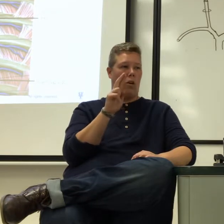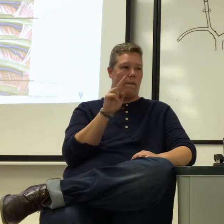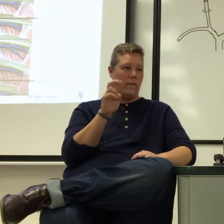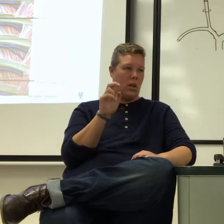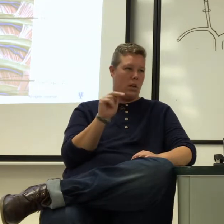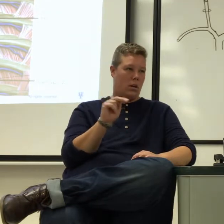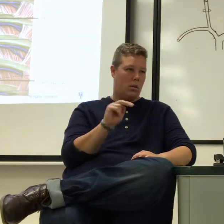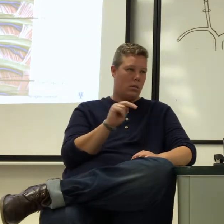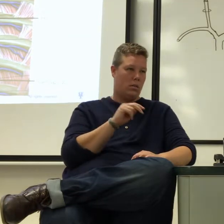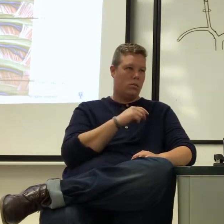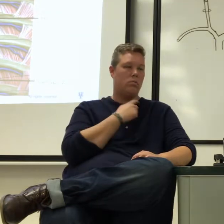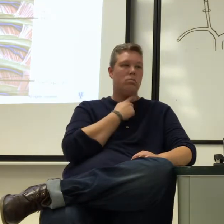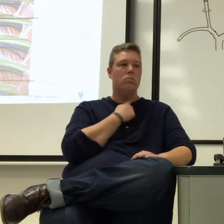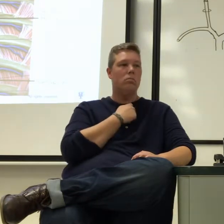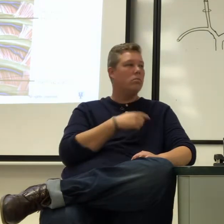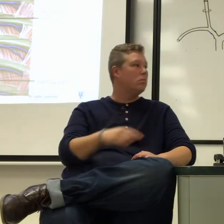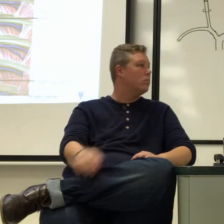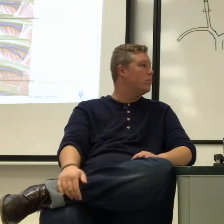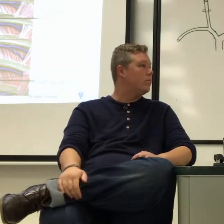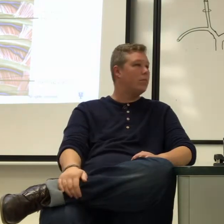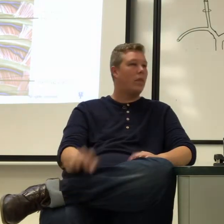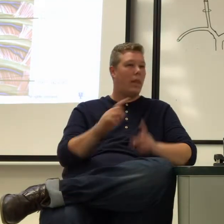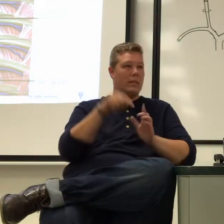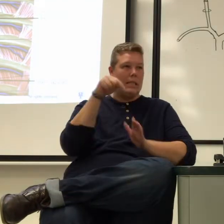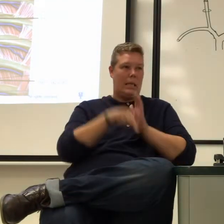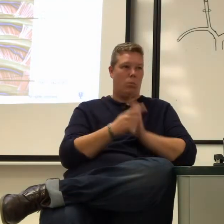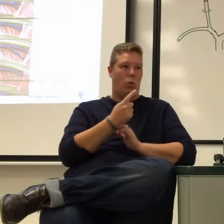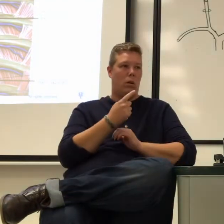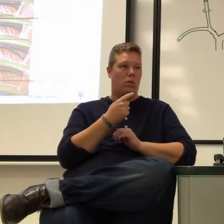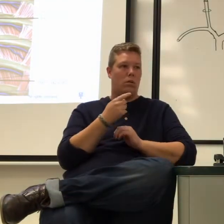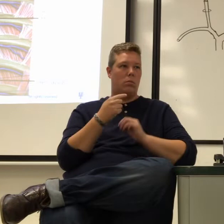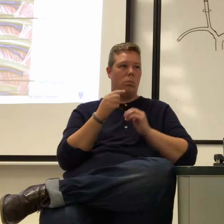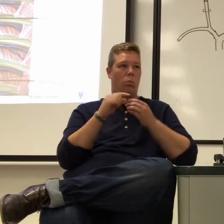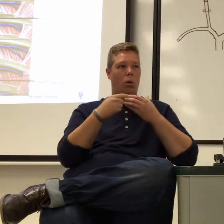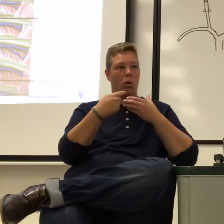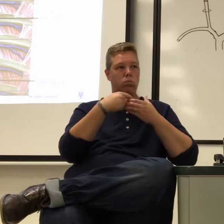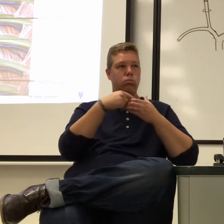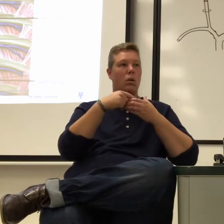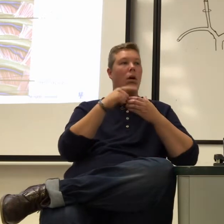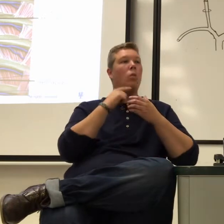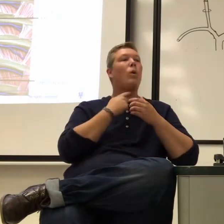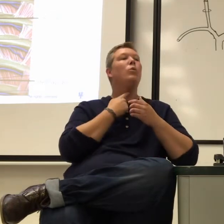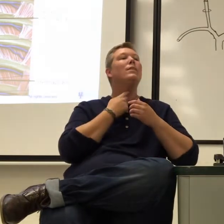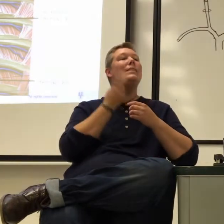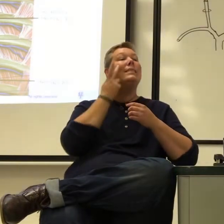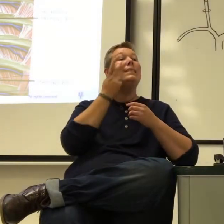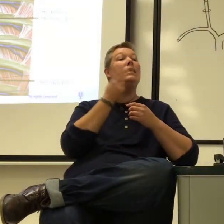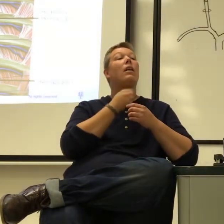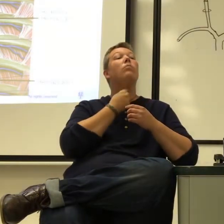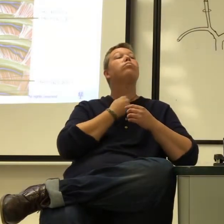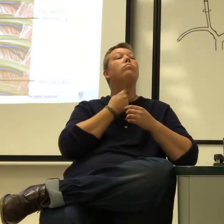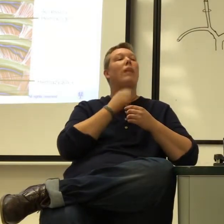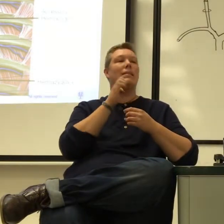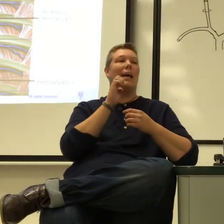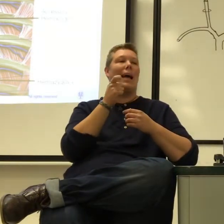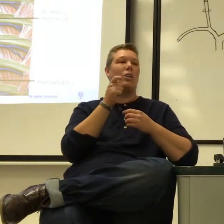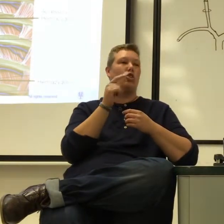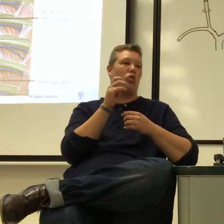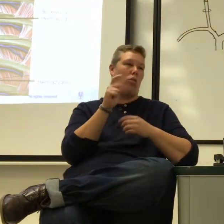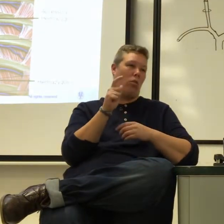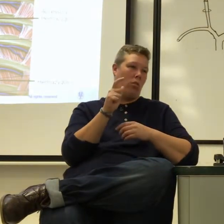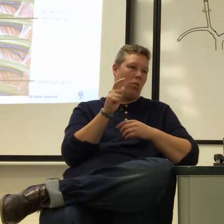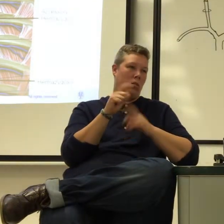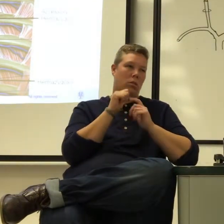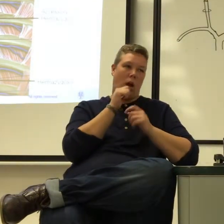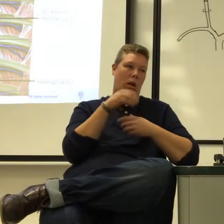jugular vein. That's the deep one. The one you can see bulging out of your neck is the external one, not the internal one. I'll teach that